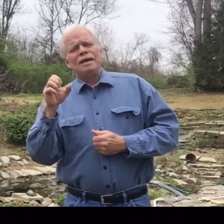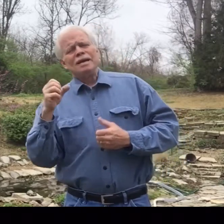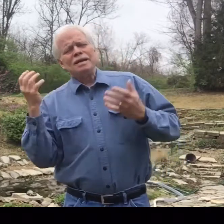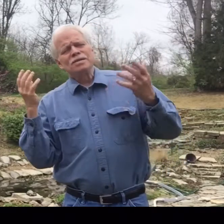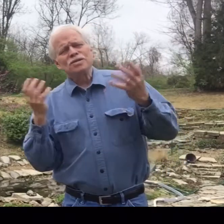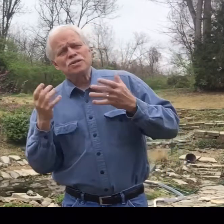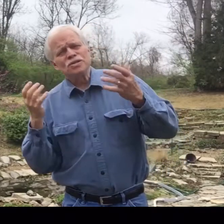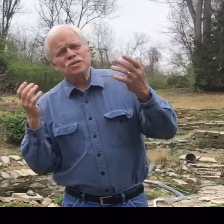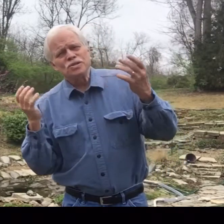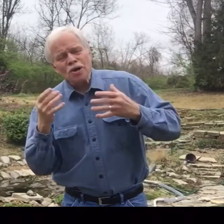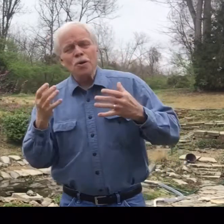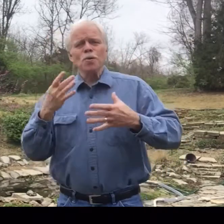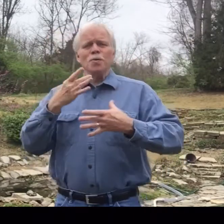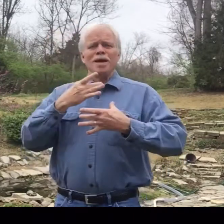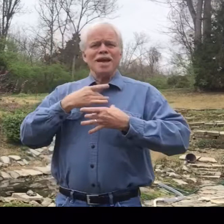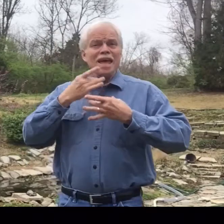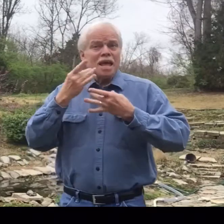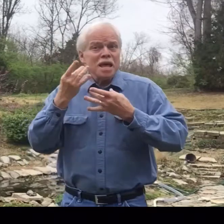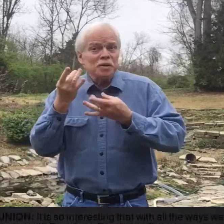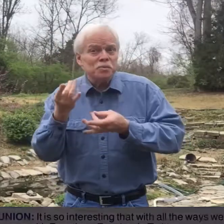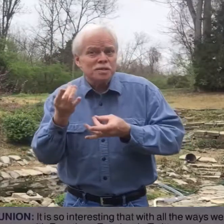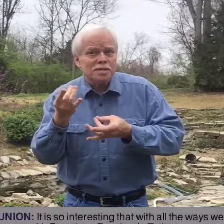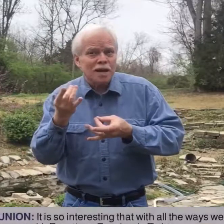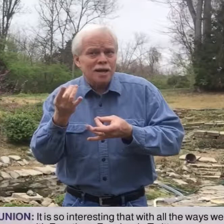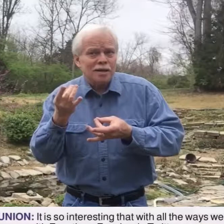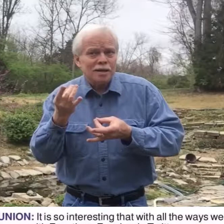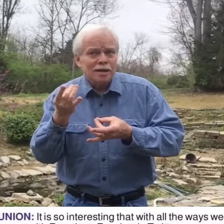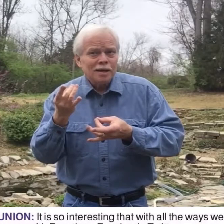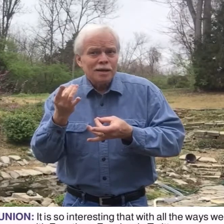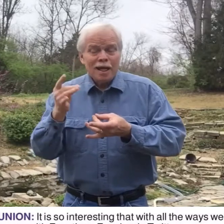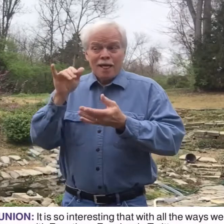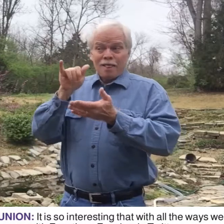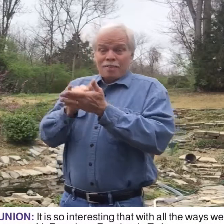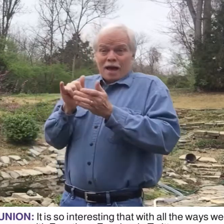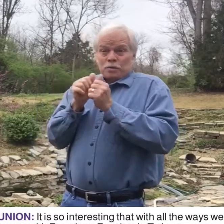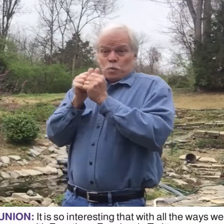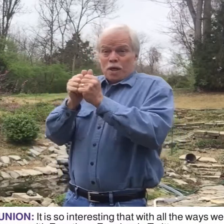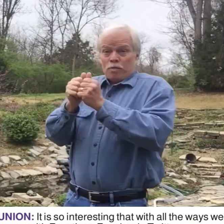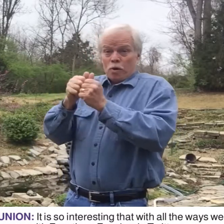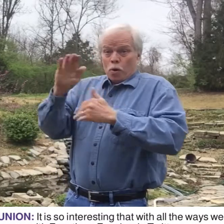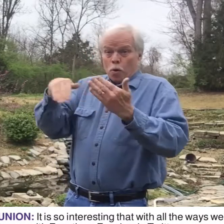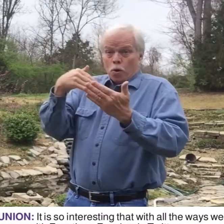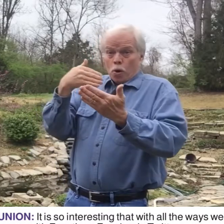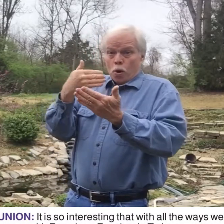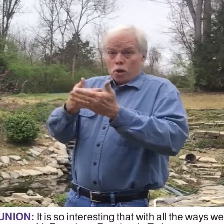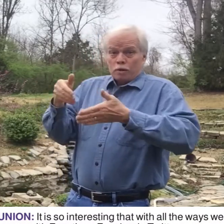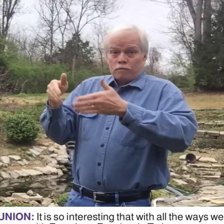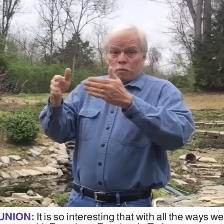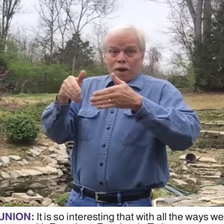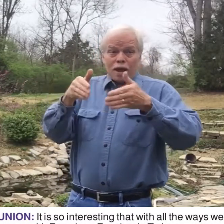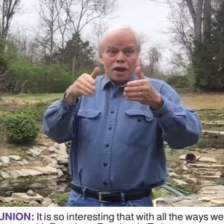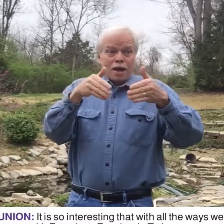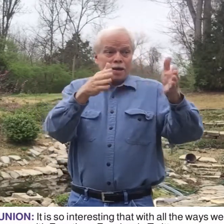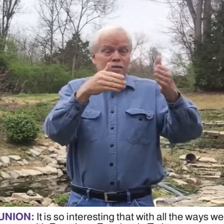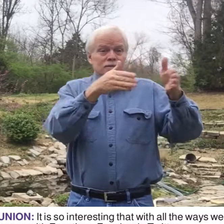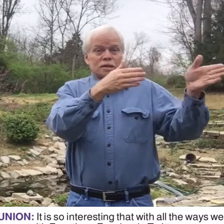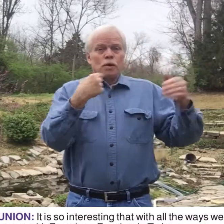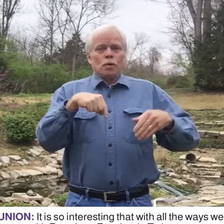It is so interesting that with all of the ways